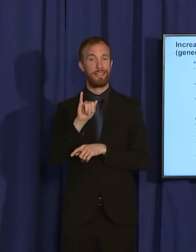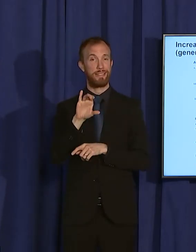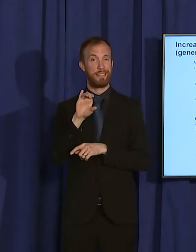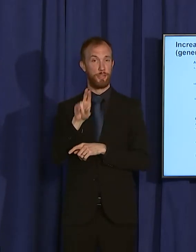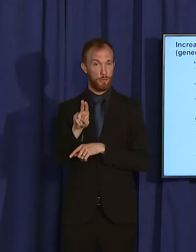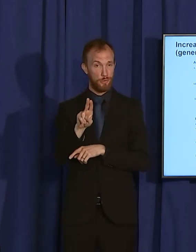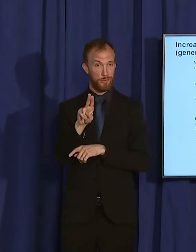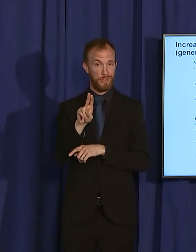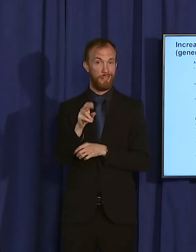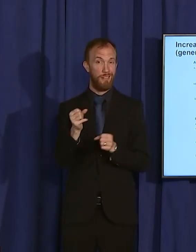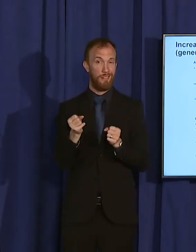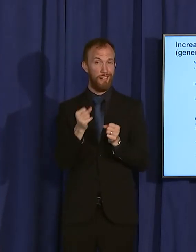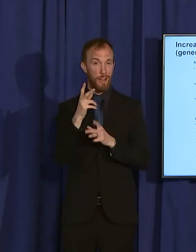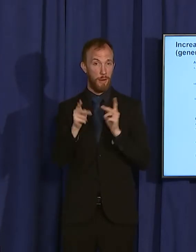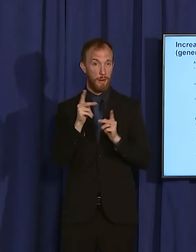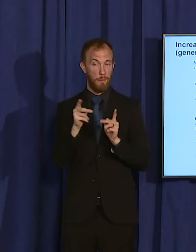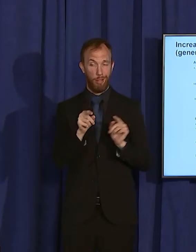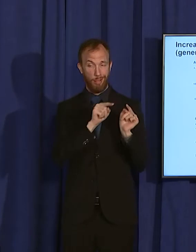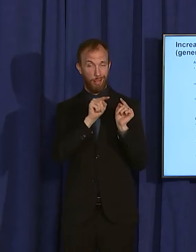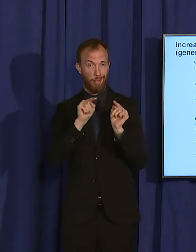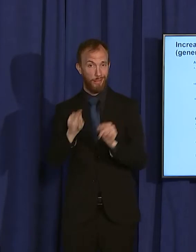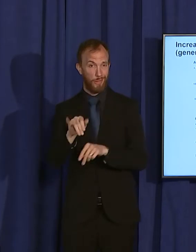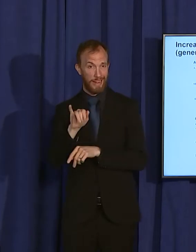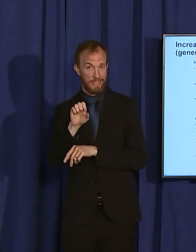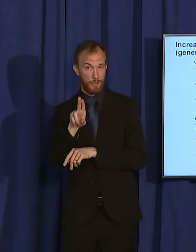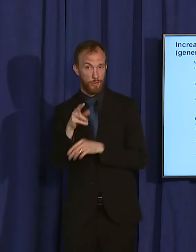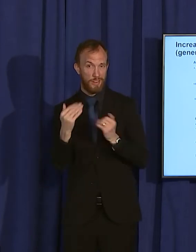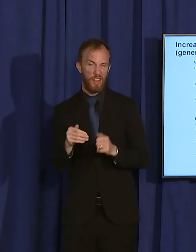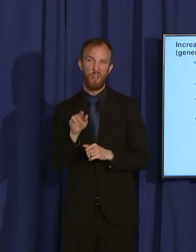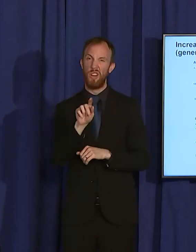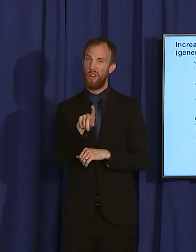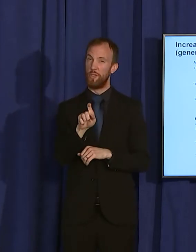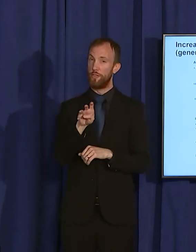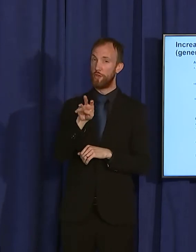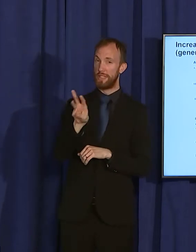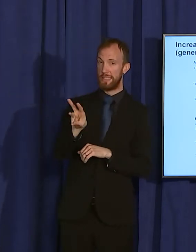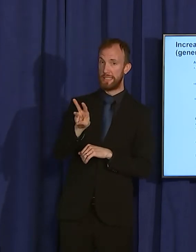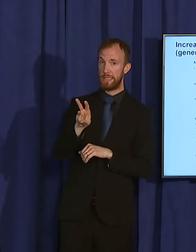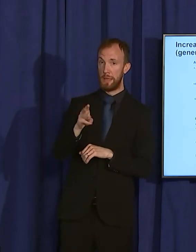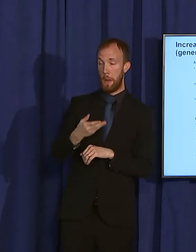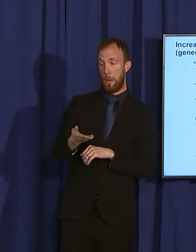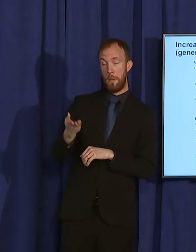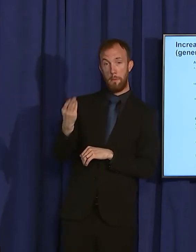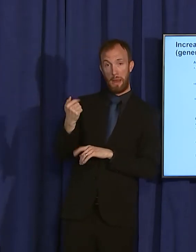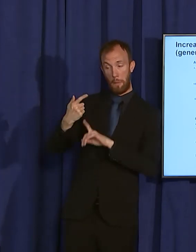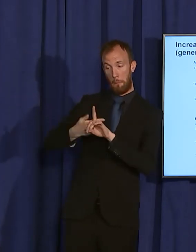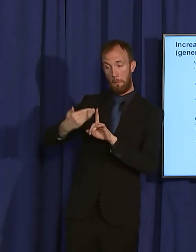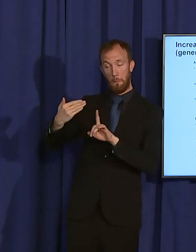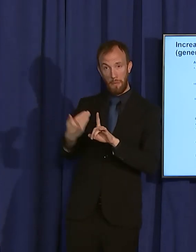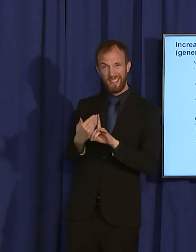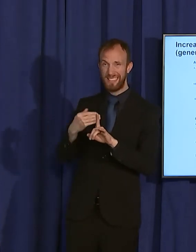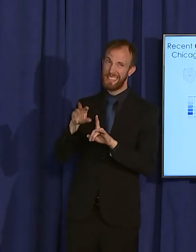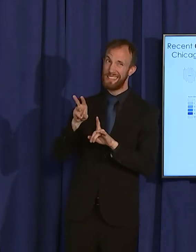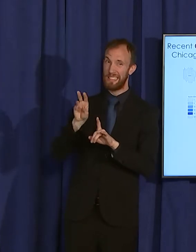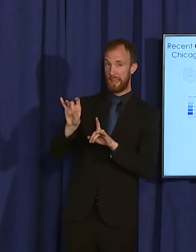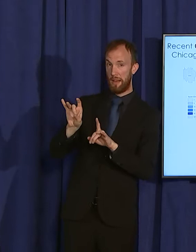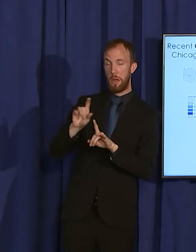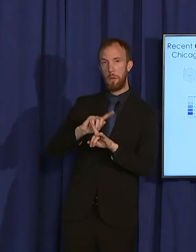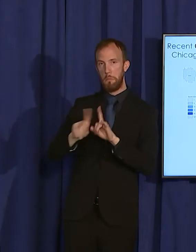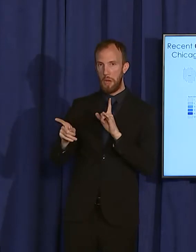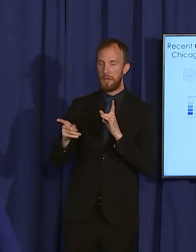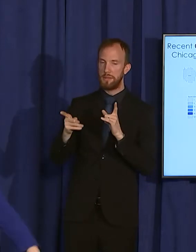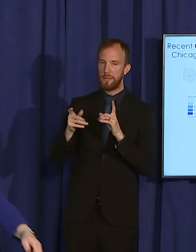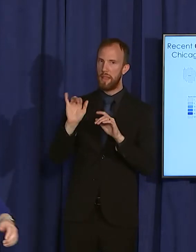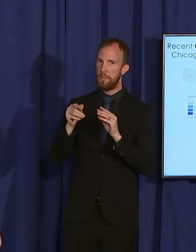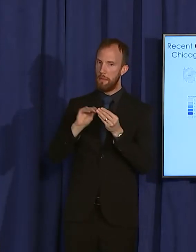average Chicagoans in the ICU right now with COVID, up from about 68 if we look back to March, but also stabilizing.